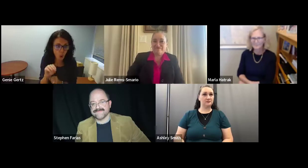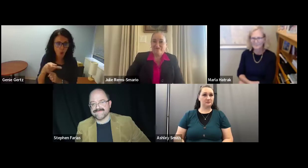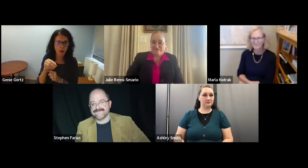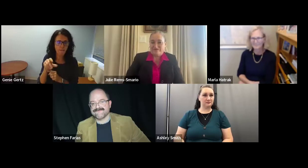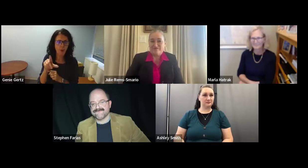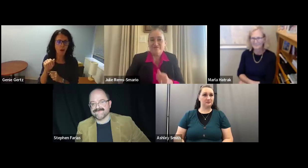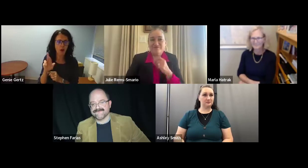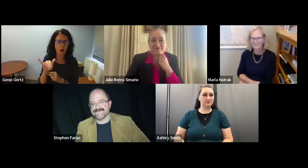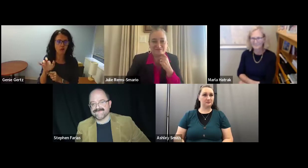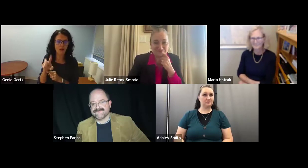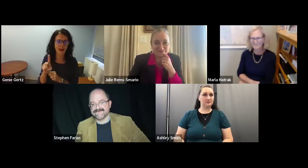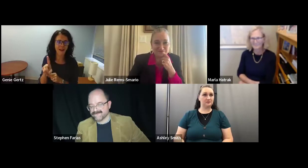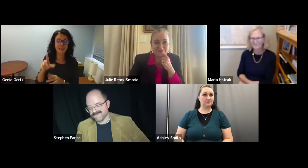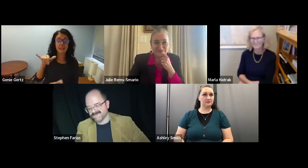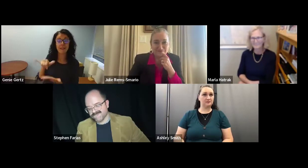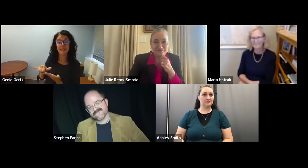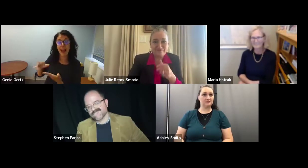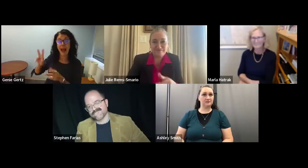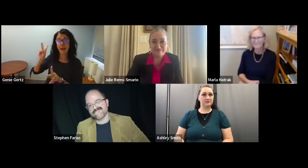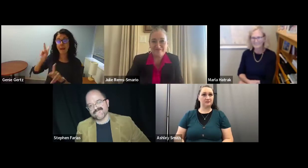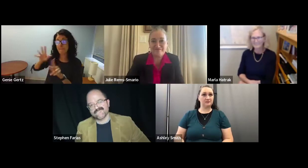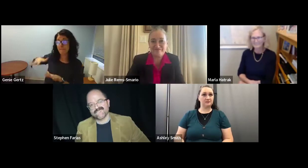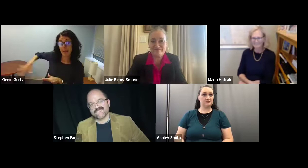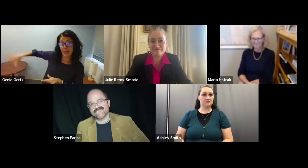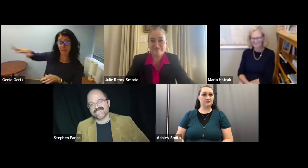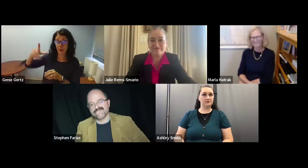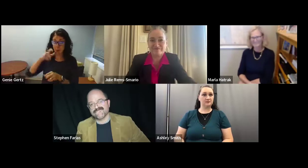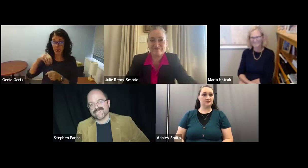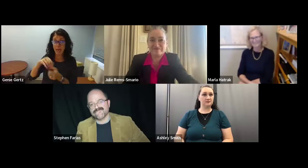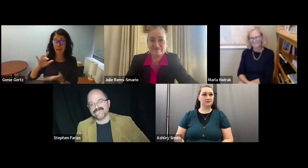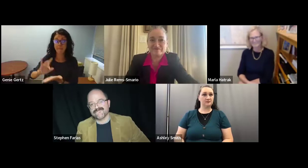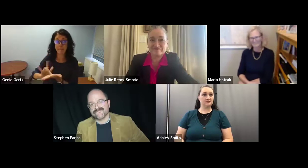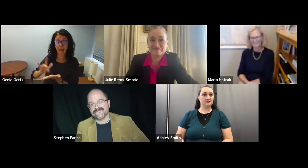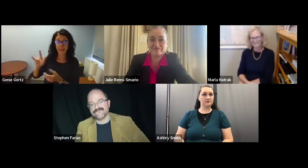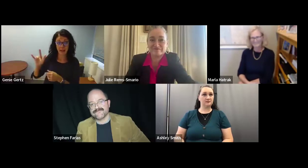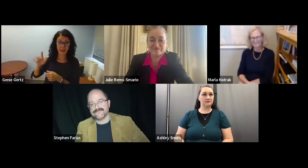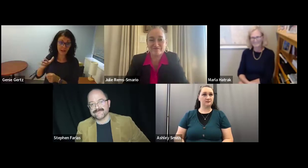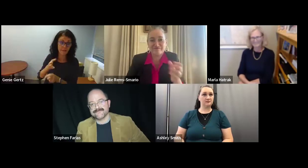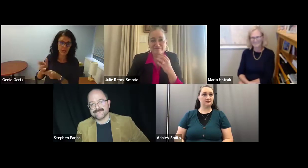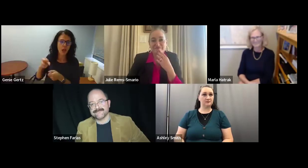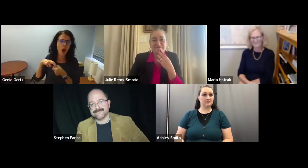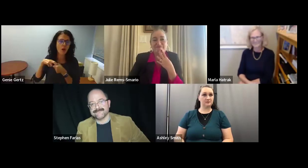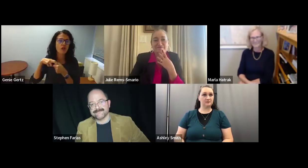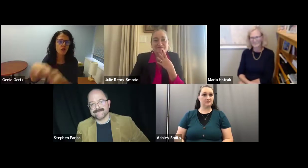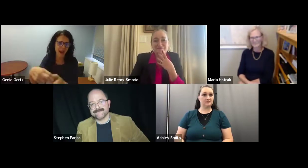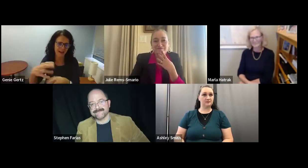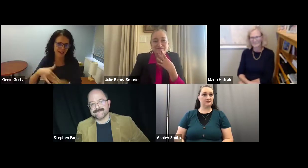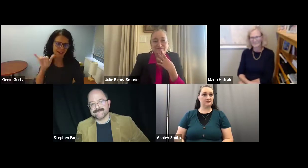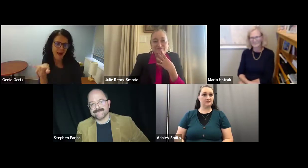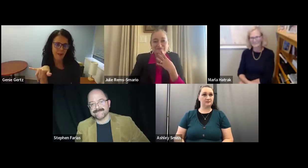our country's politics because we are so polarized. There are people in the medical field that